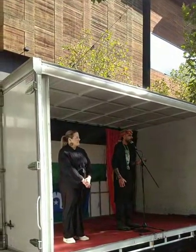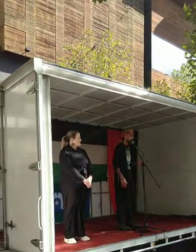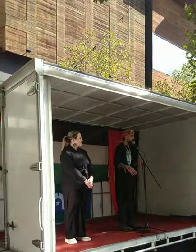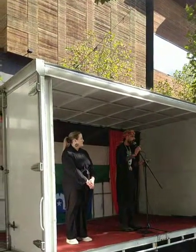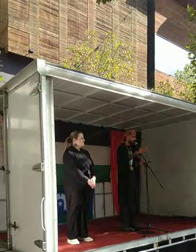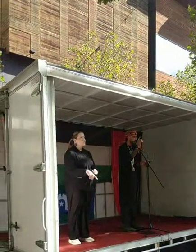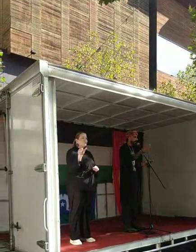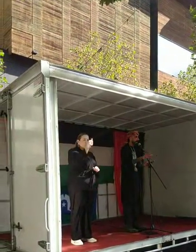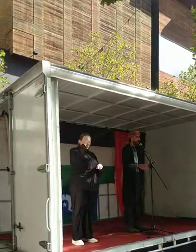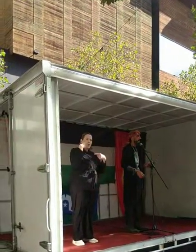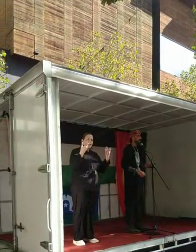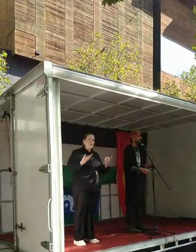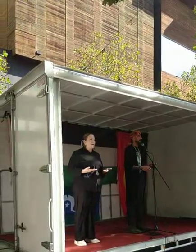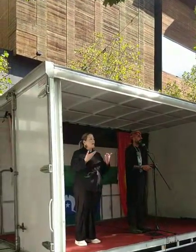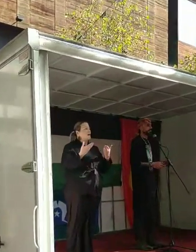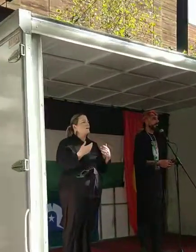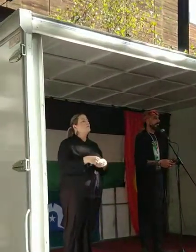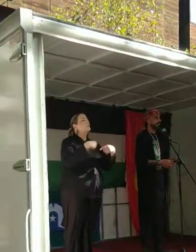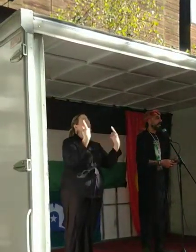You should know who we are.